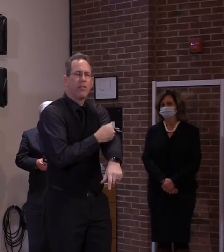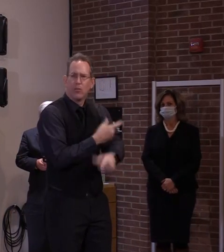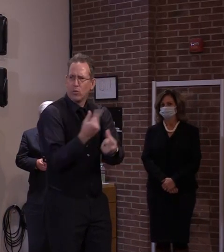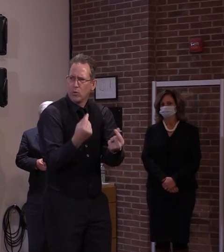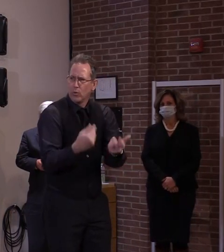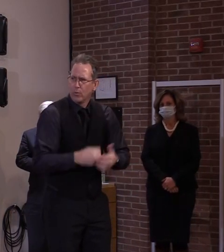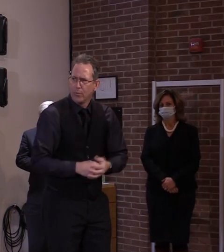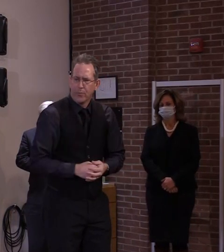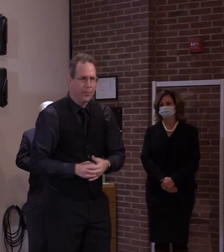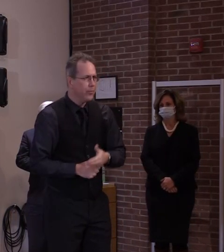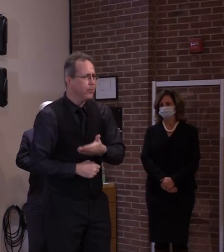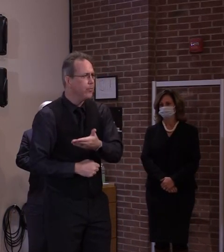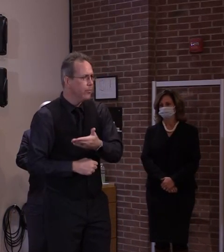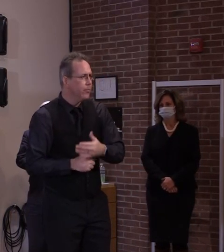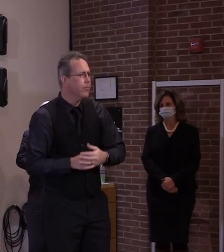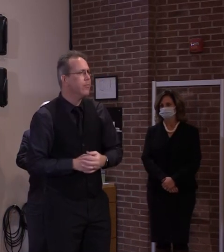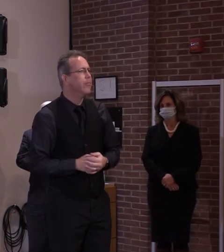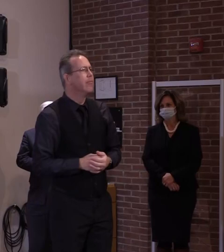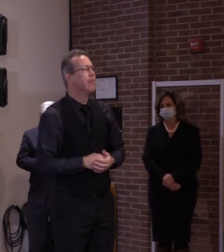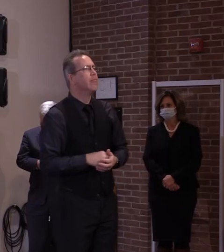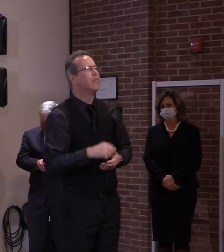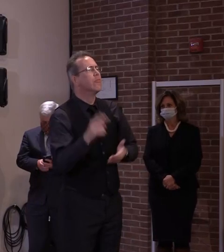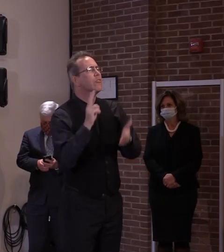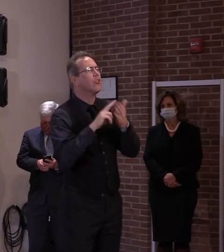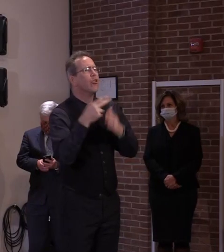business establishments, especially the bars,